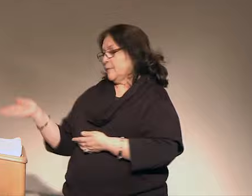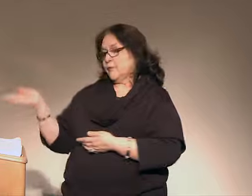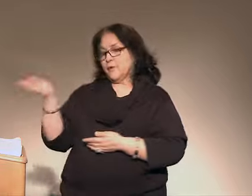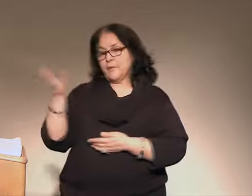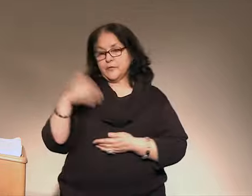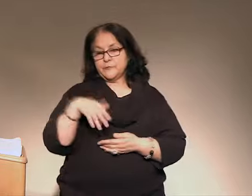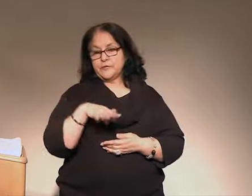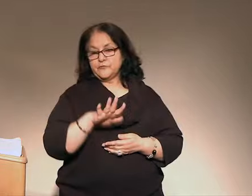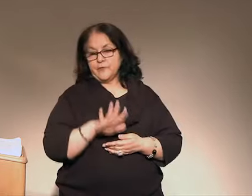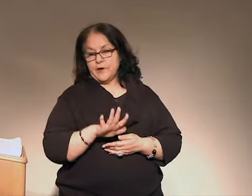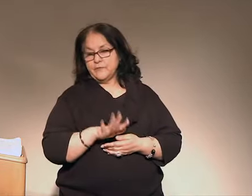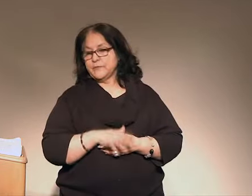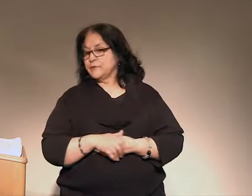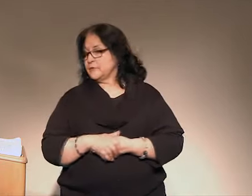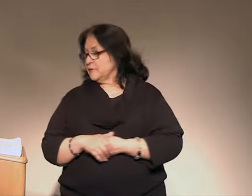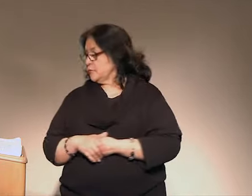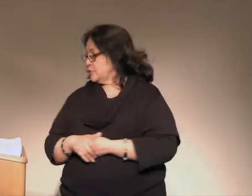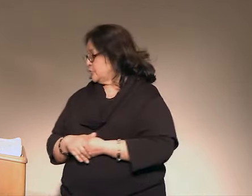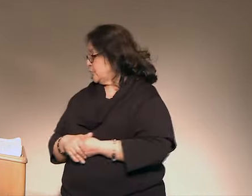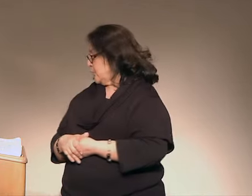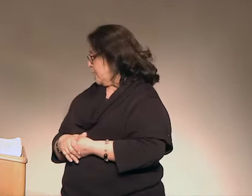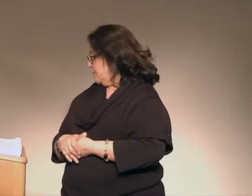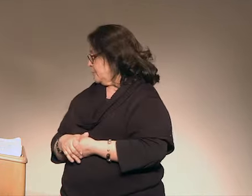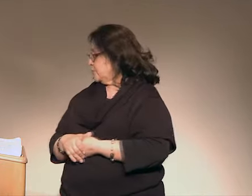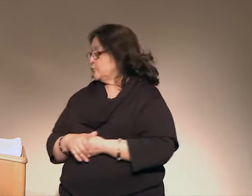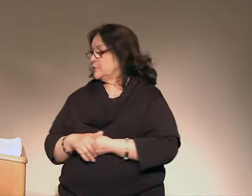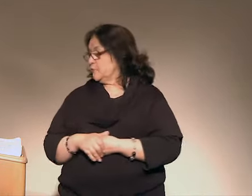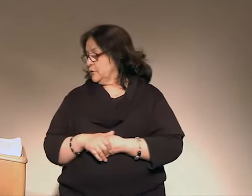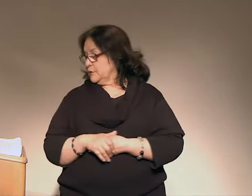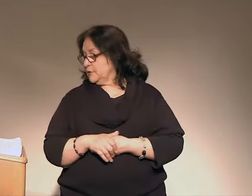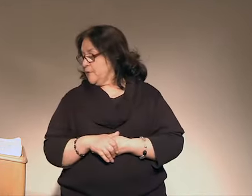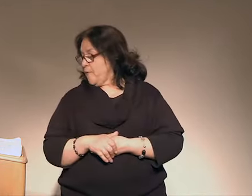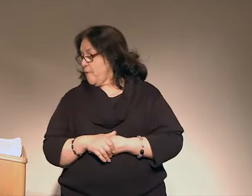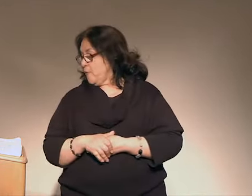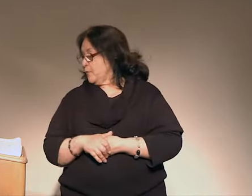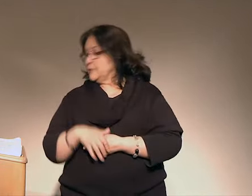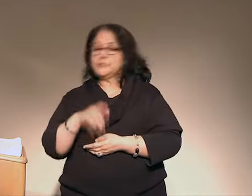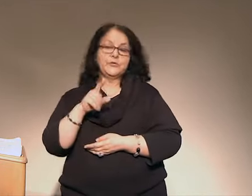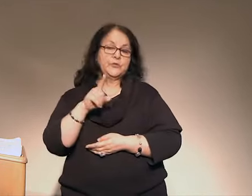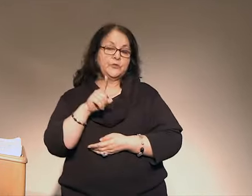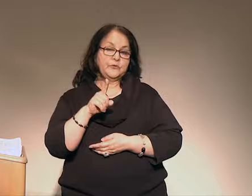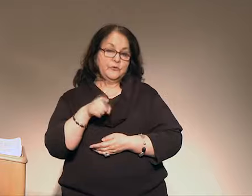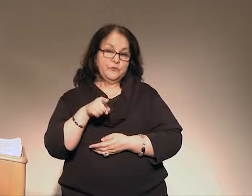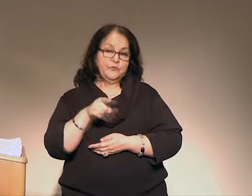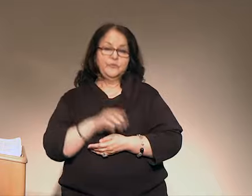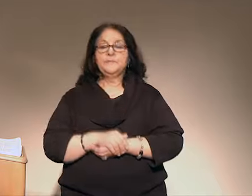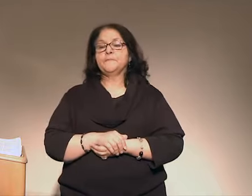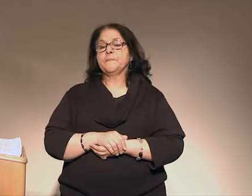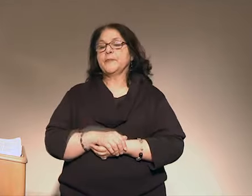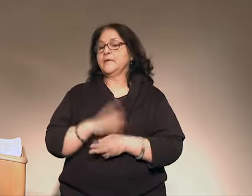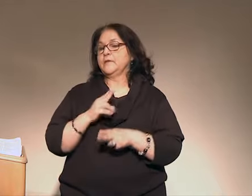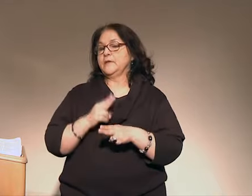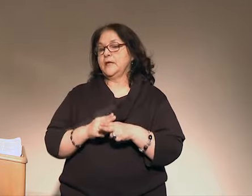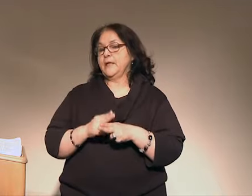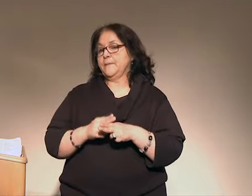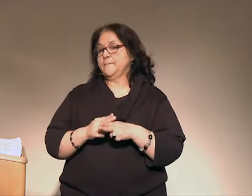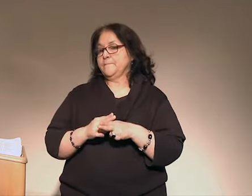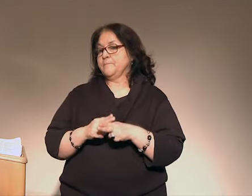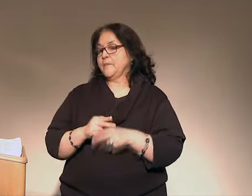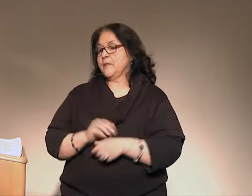Going back to page 5, the rest of the vocabulary for unit 1 was you, and then name,